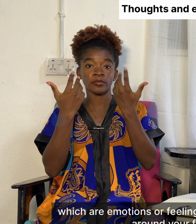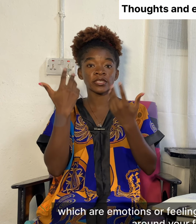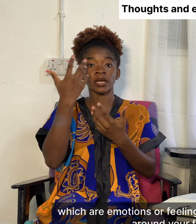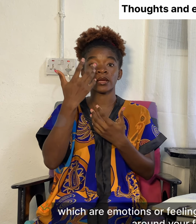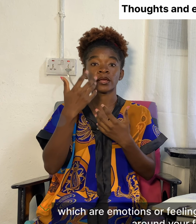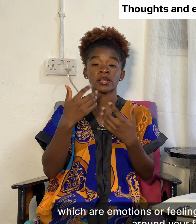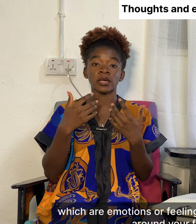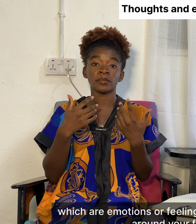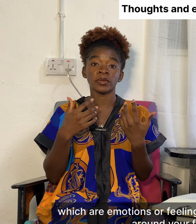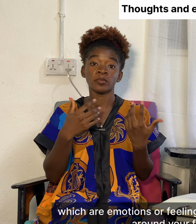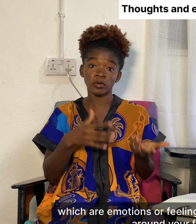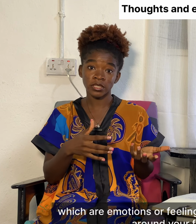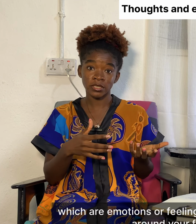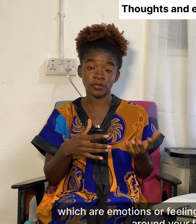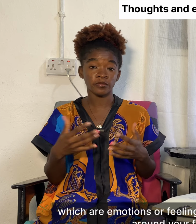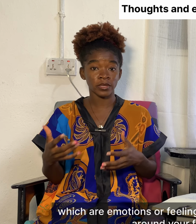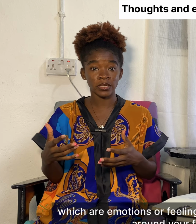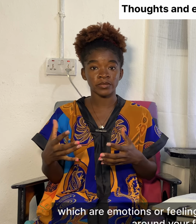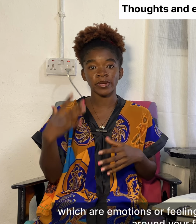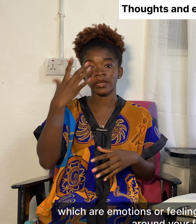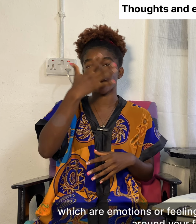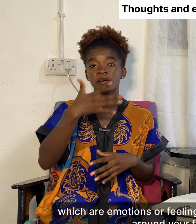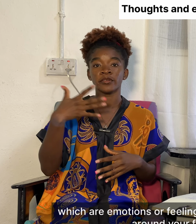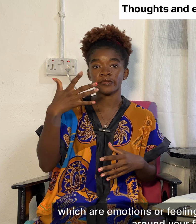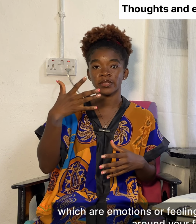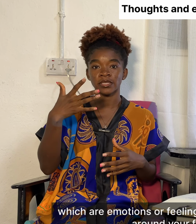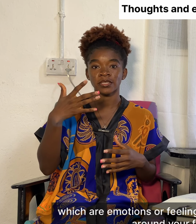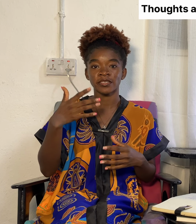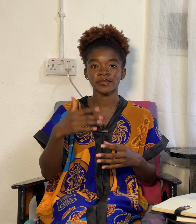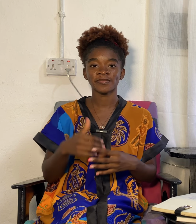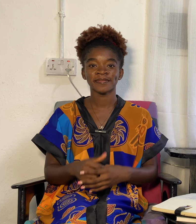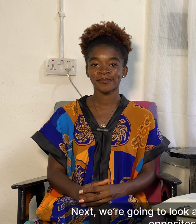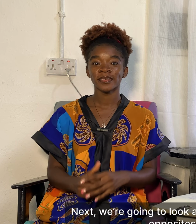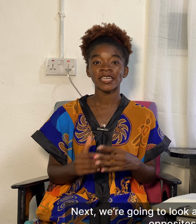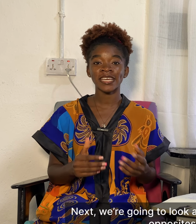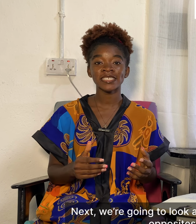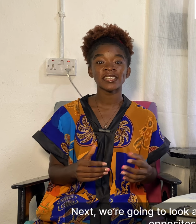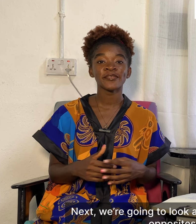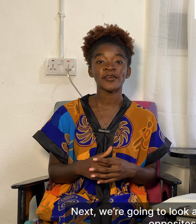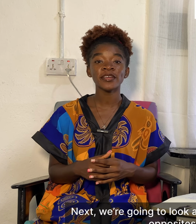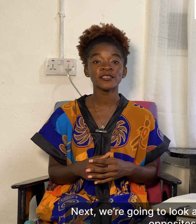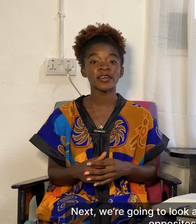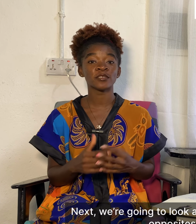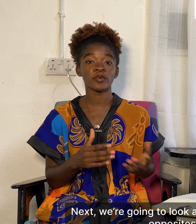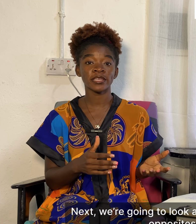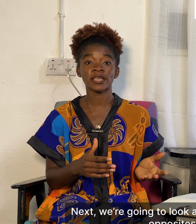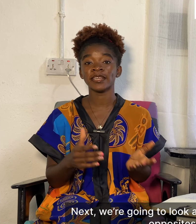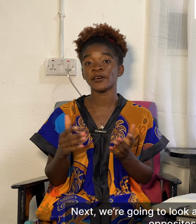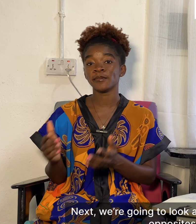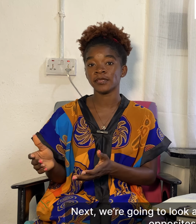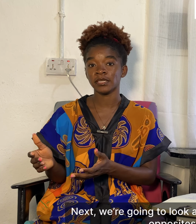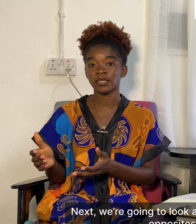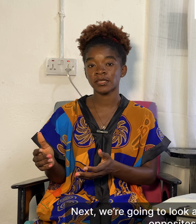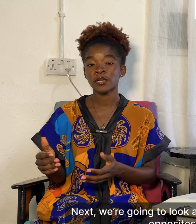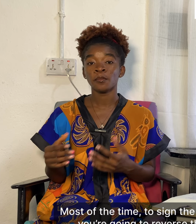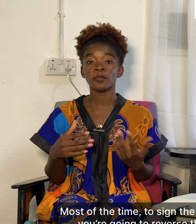which are emotions or feelings, but then they are around your face. Next, we are going to look at words and their opposites. Most of